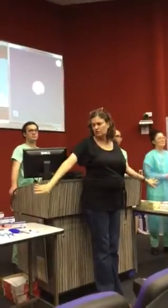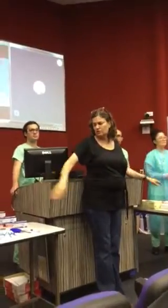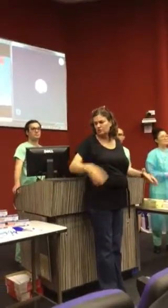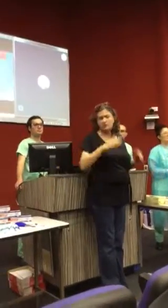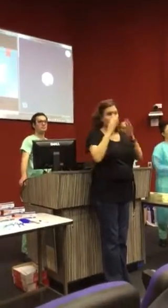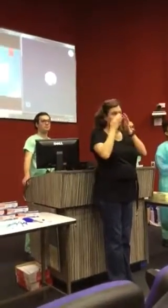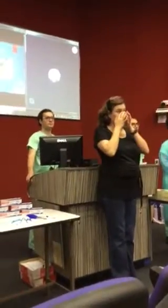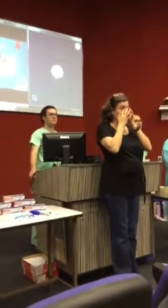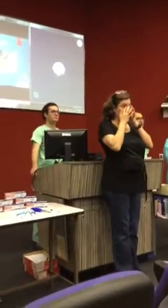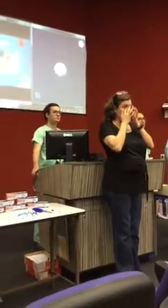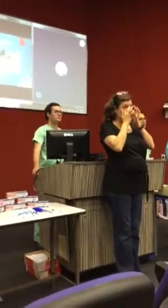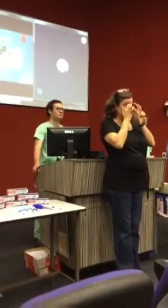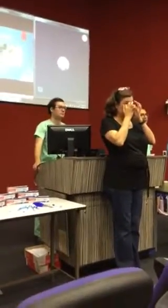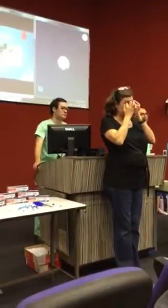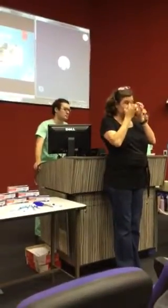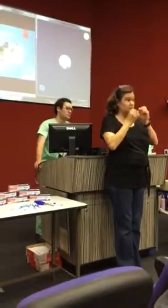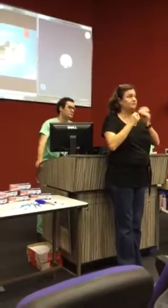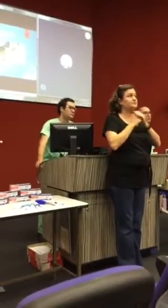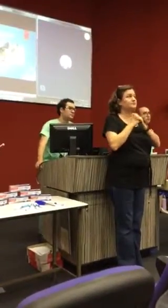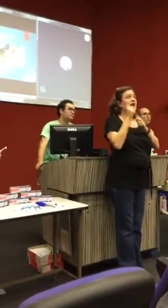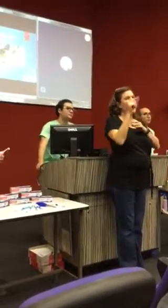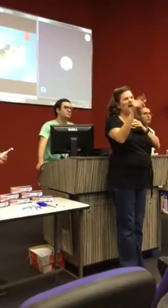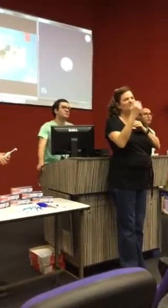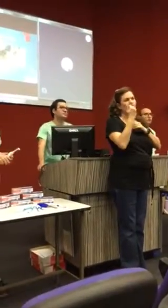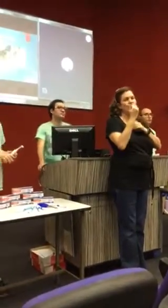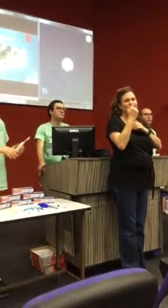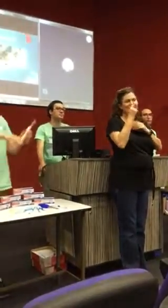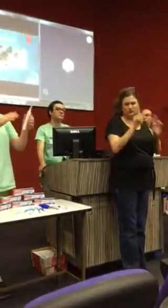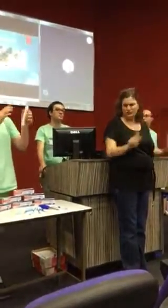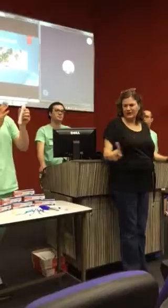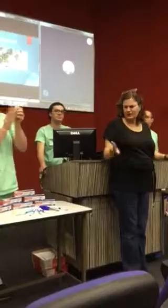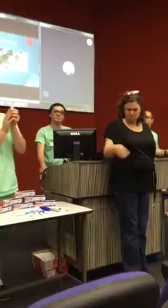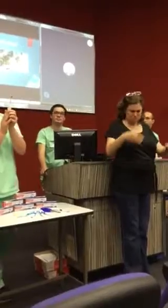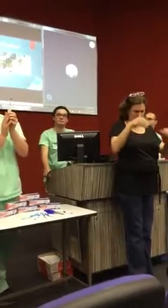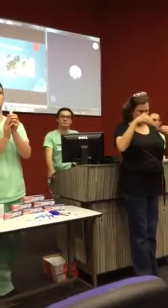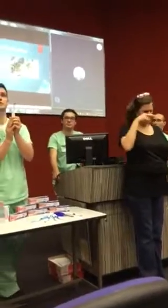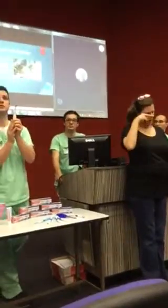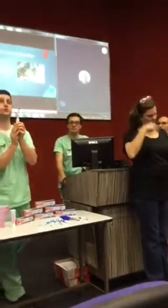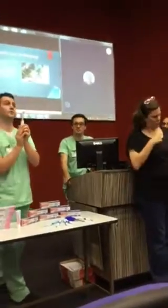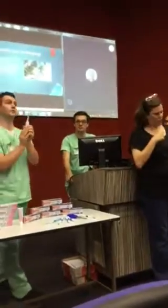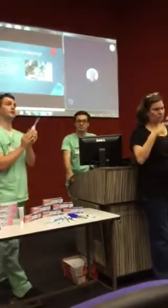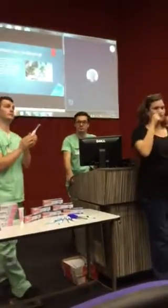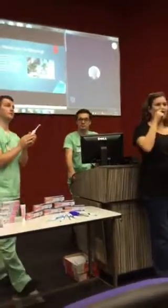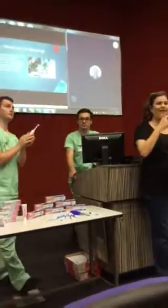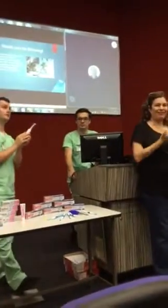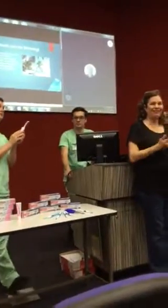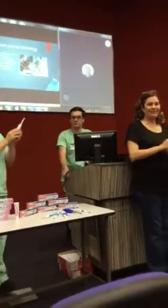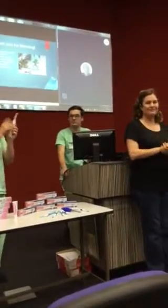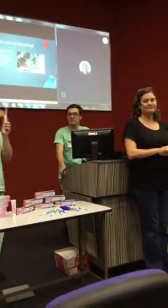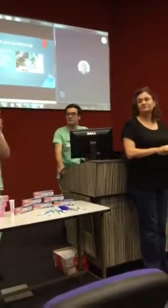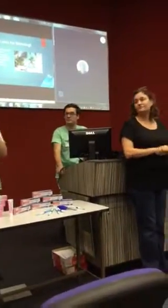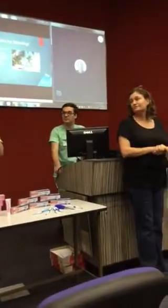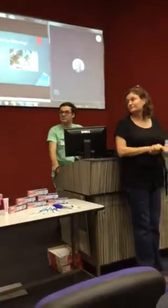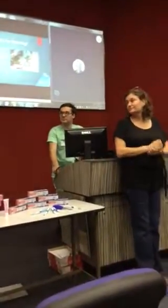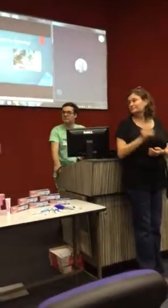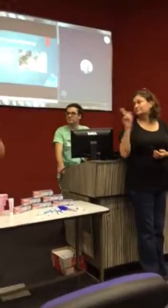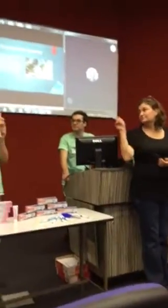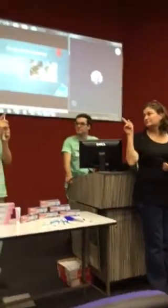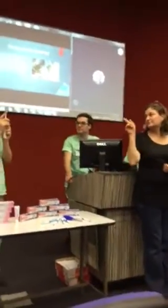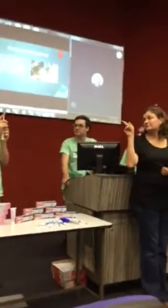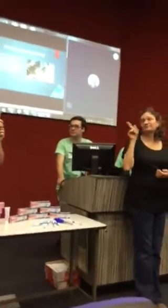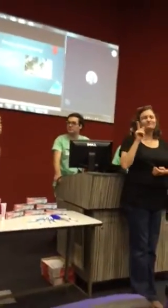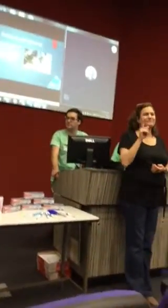We allow time for that so you can actually handle the products. Yeah. And while I'm here, so we recommend using an